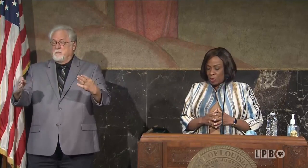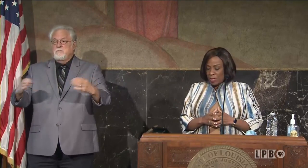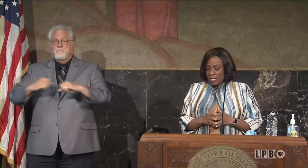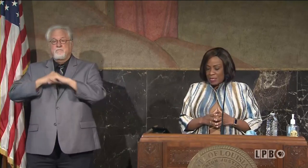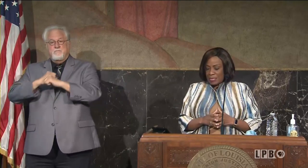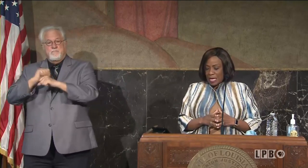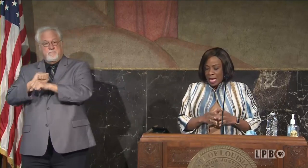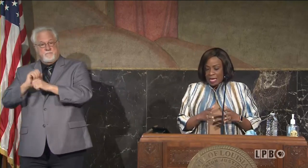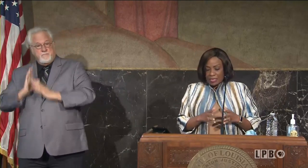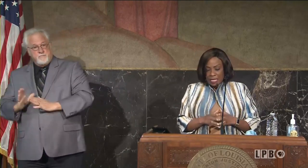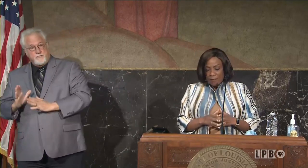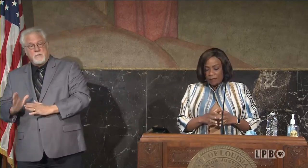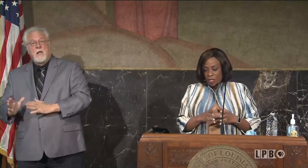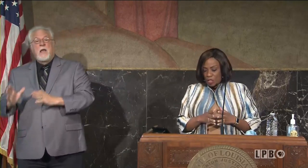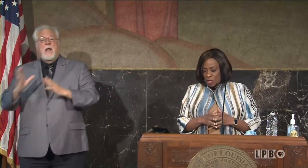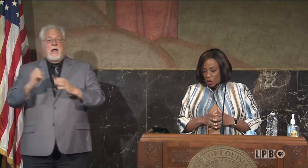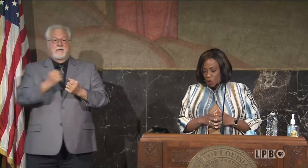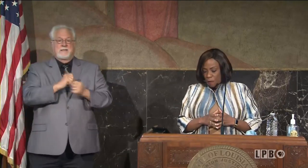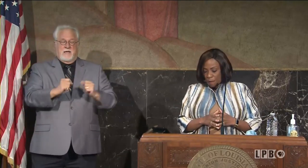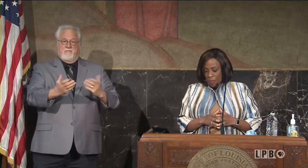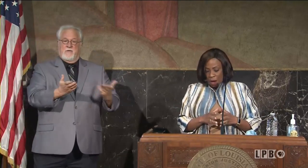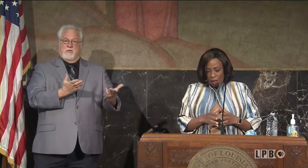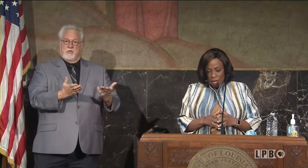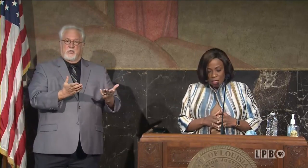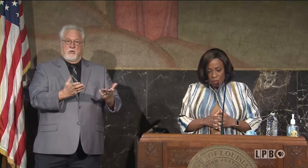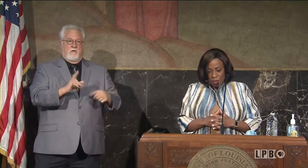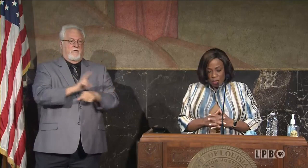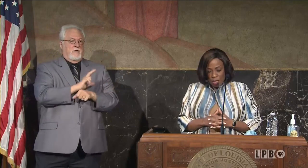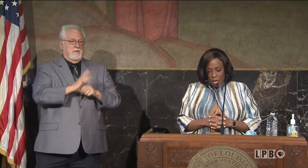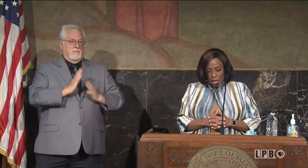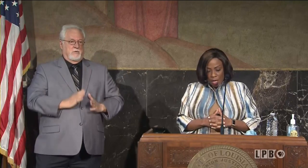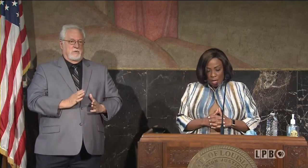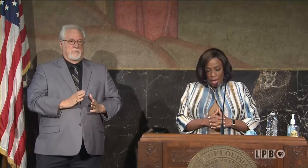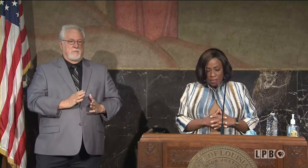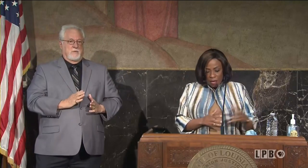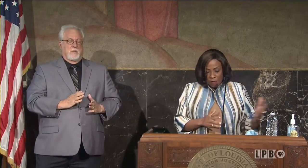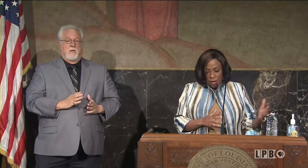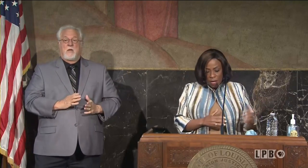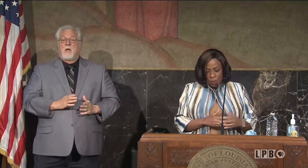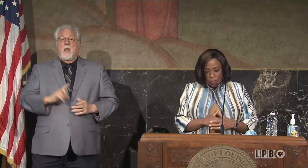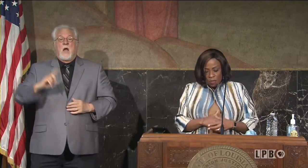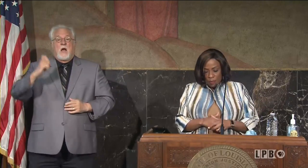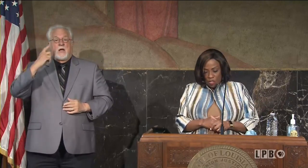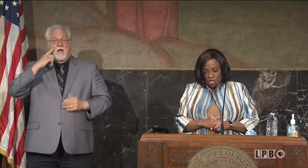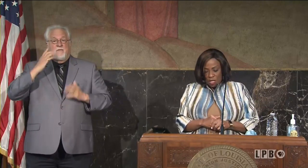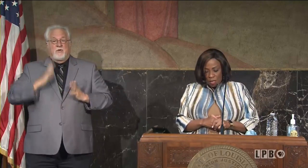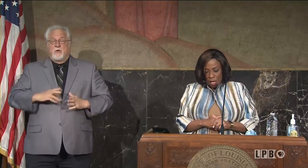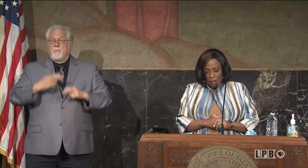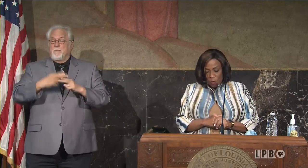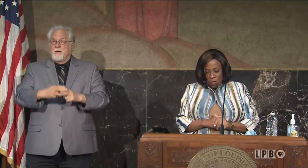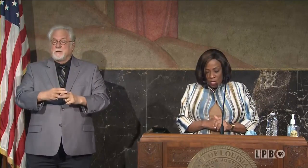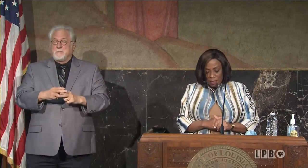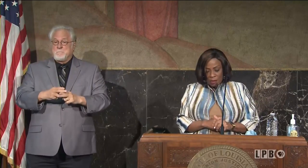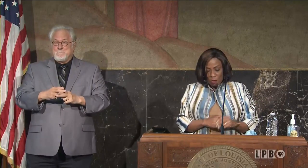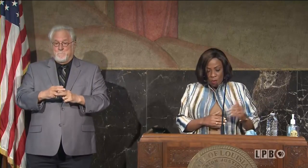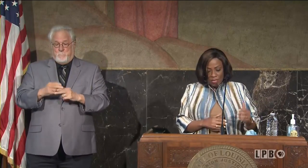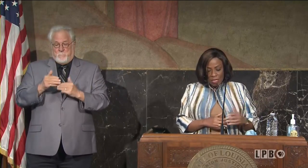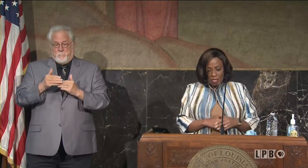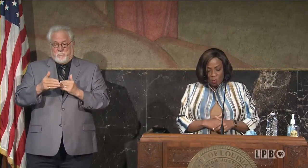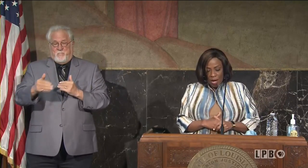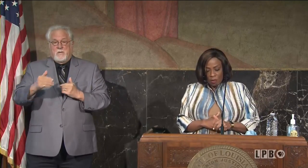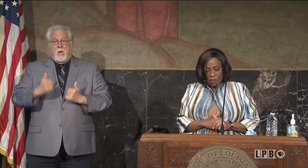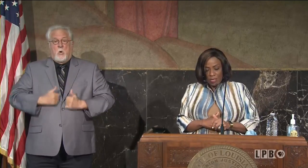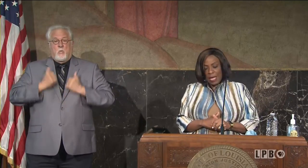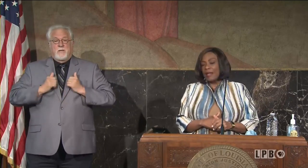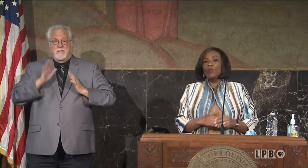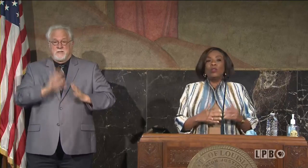their employees, and safely serve our customers. As Governor Edwards mentioned, in the coming weeks,